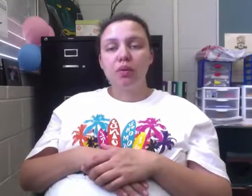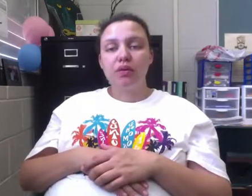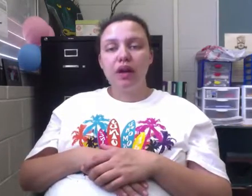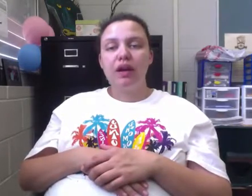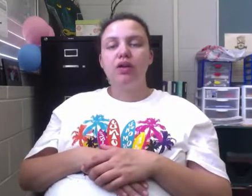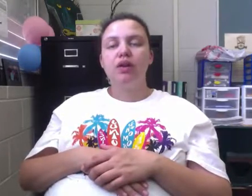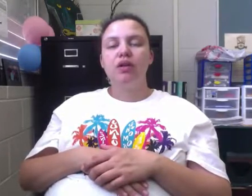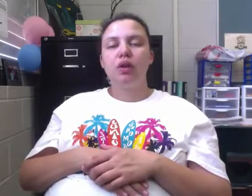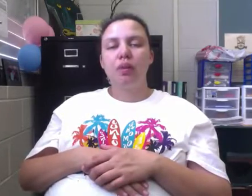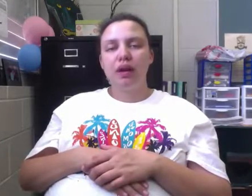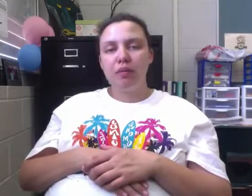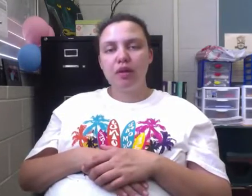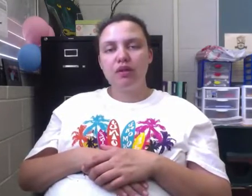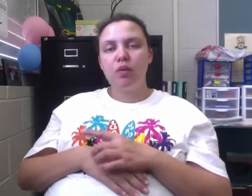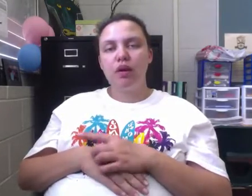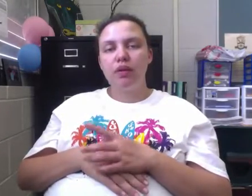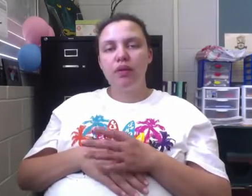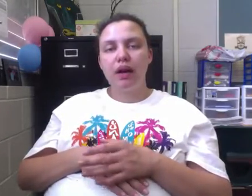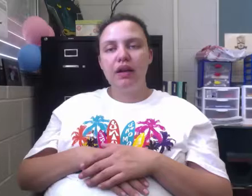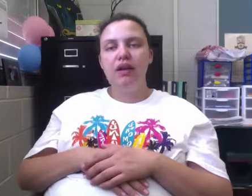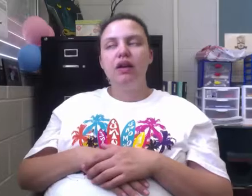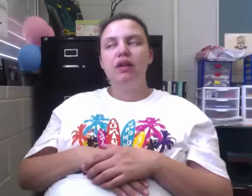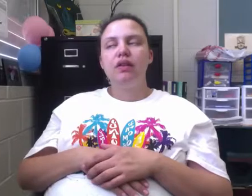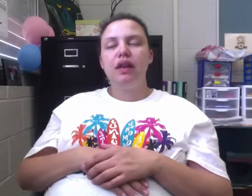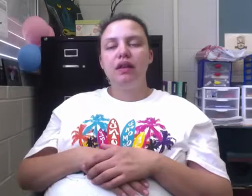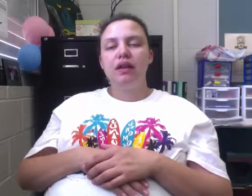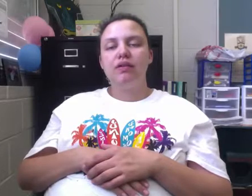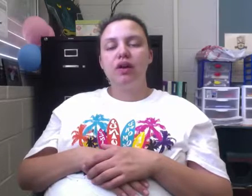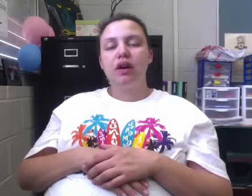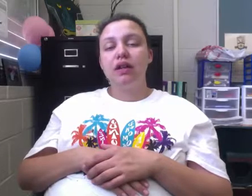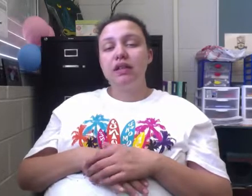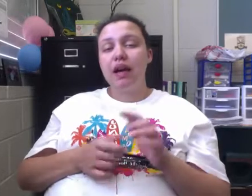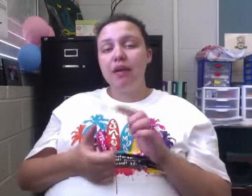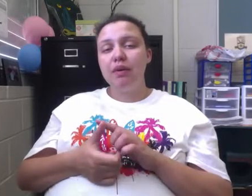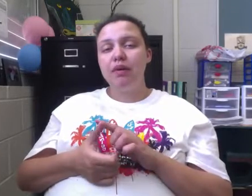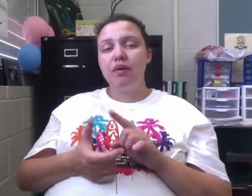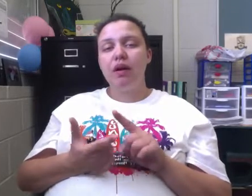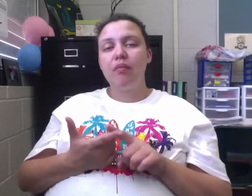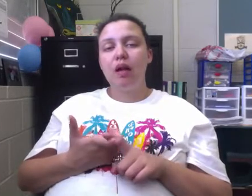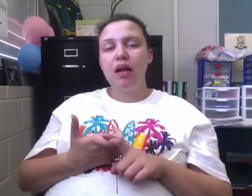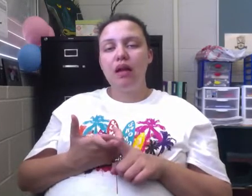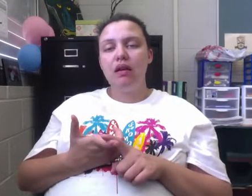of 9. You can incorporate numbers 1 through 9. Anything regarding time, regarding money.